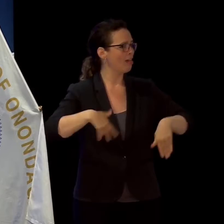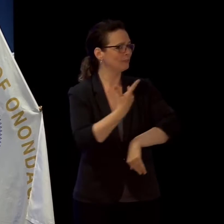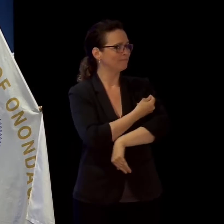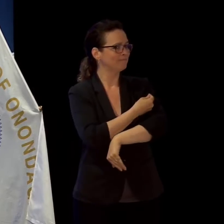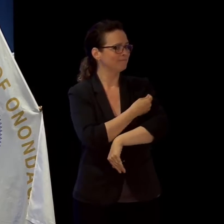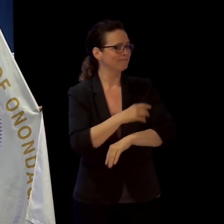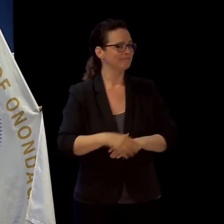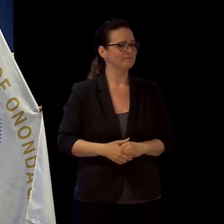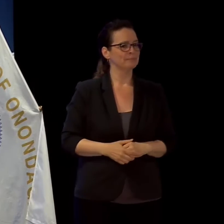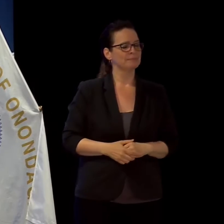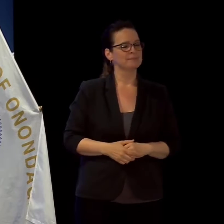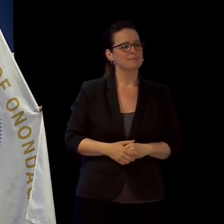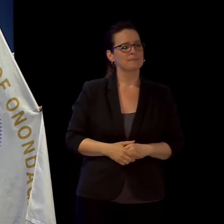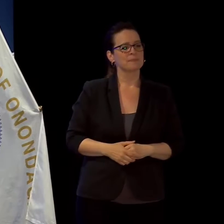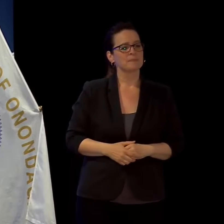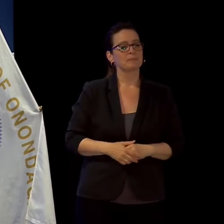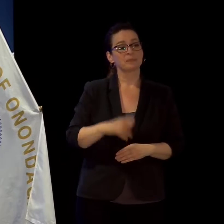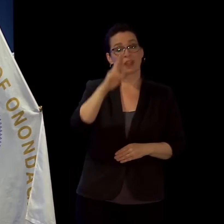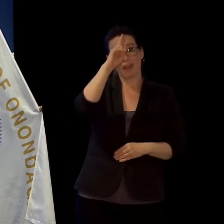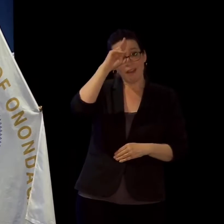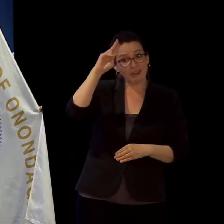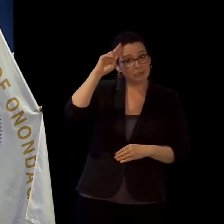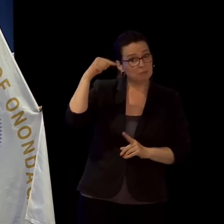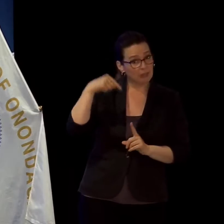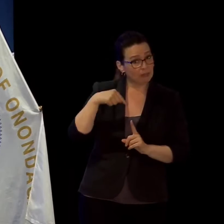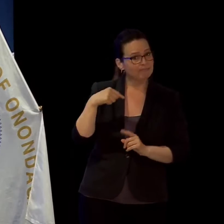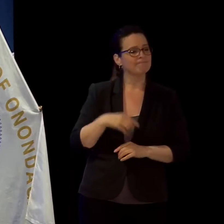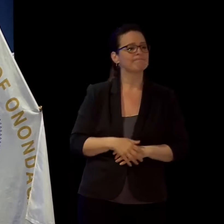ICU. So please keep them in your thoughts and prayers.